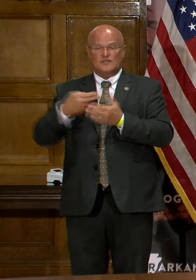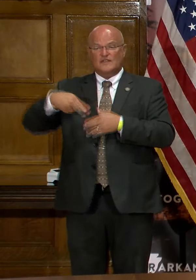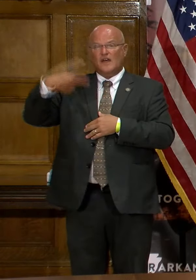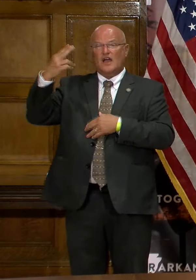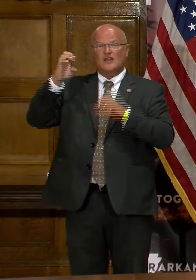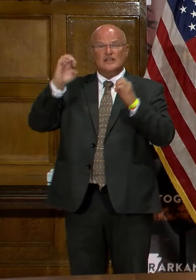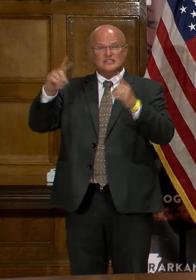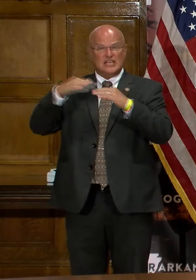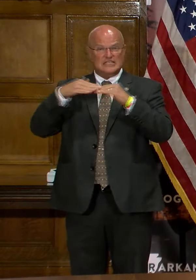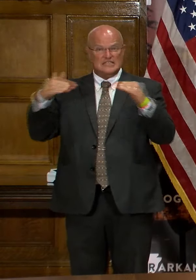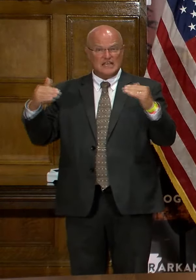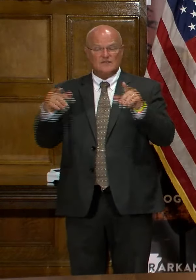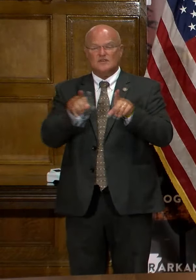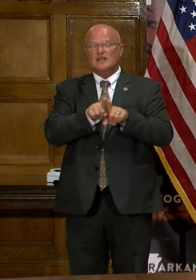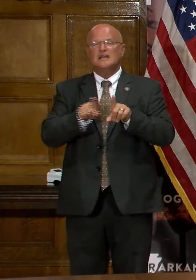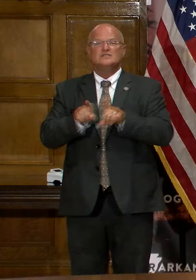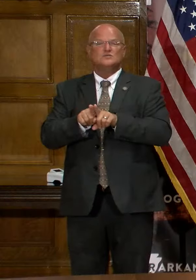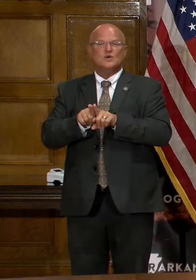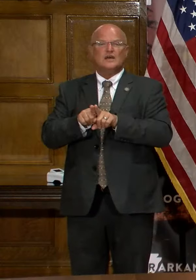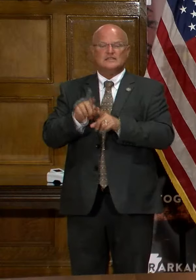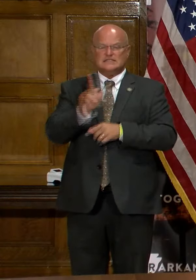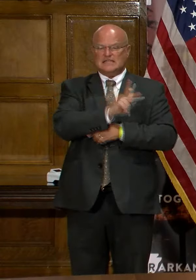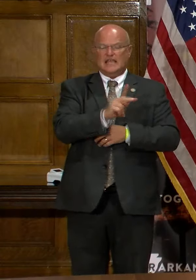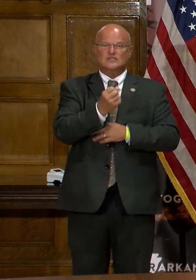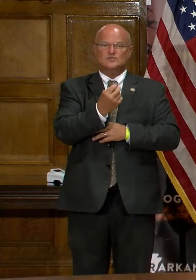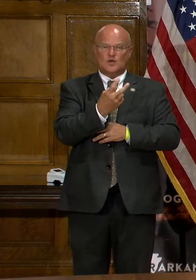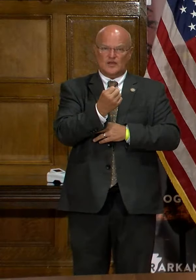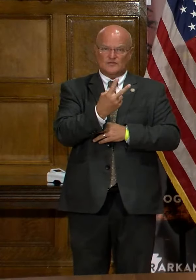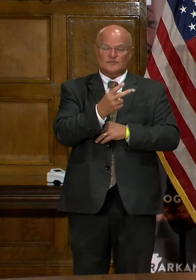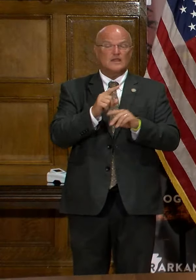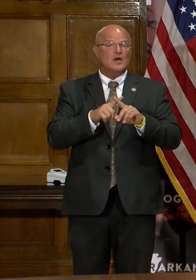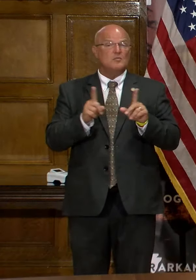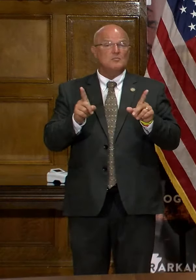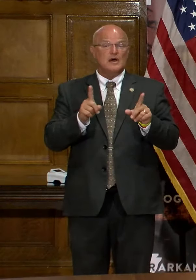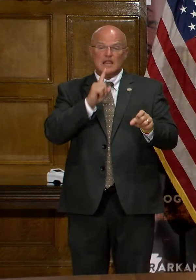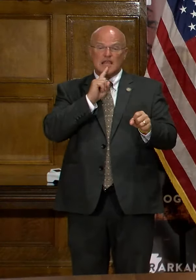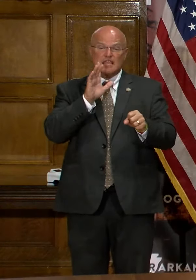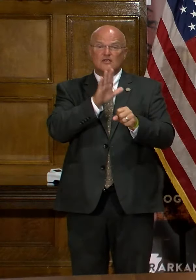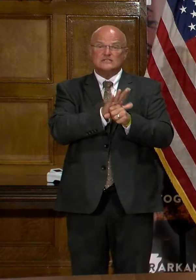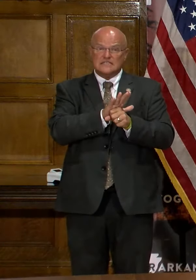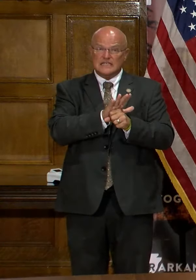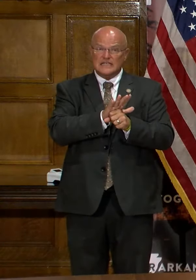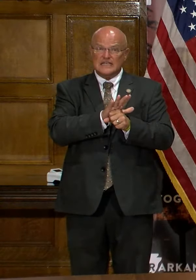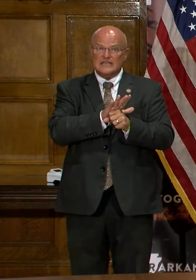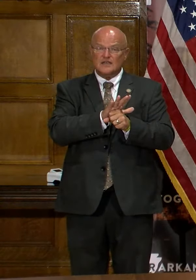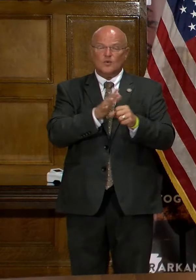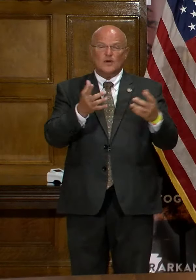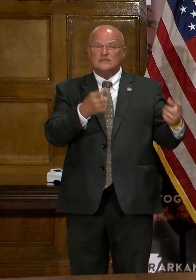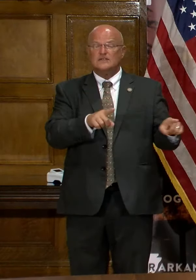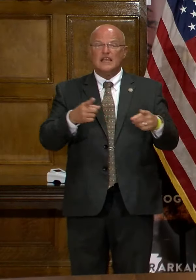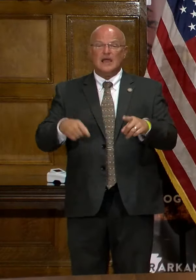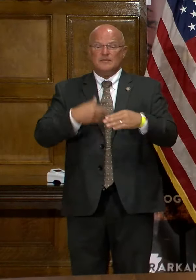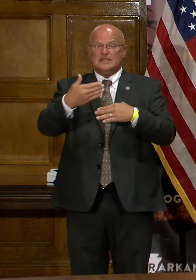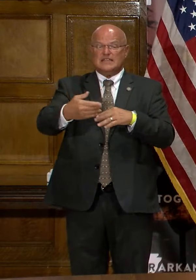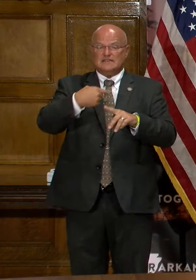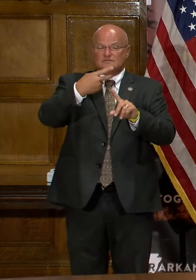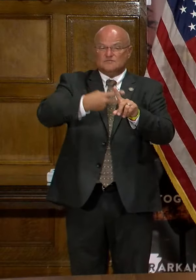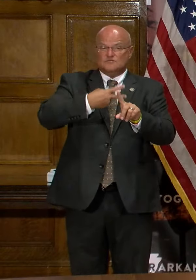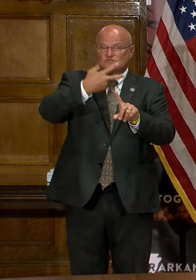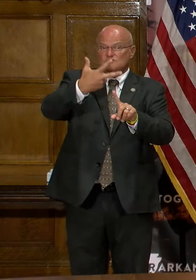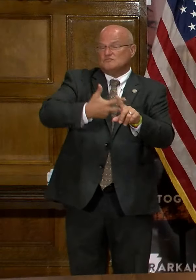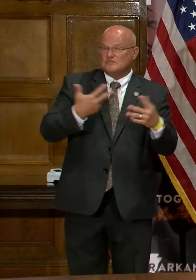higher education level as well as K through 12. But there's no guarantee as to what's going to happen in the next couple of